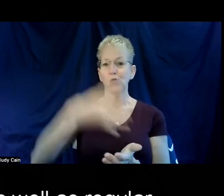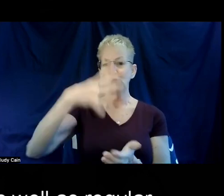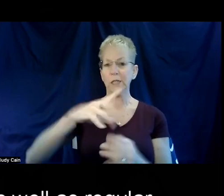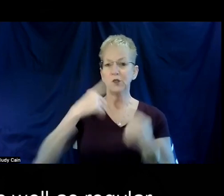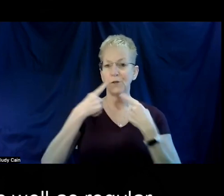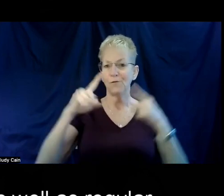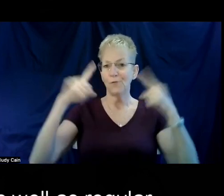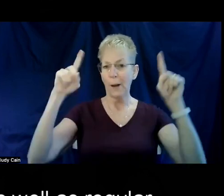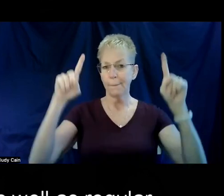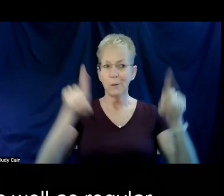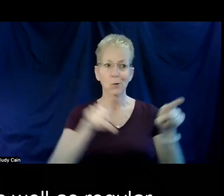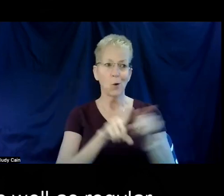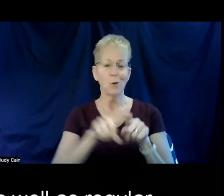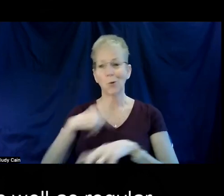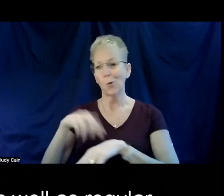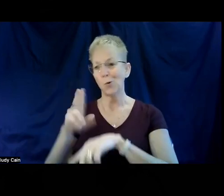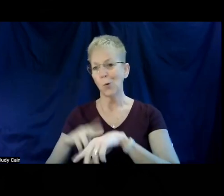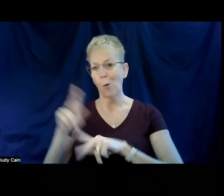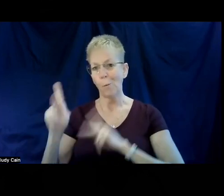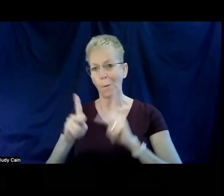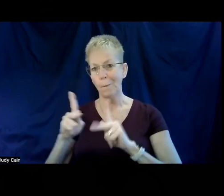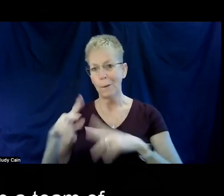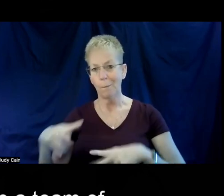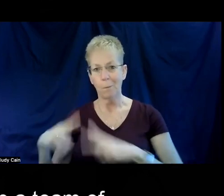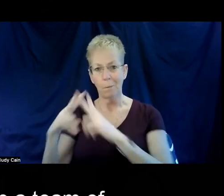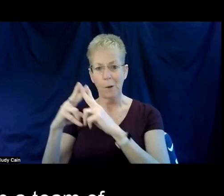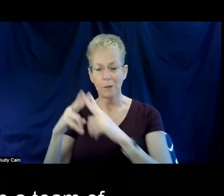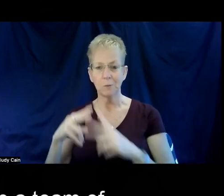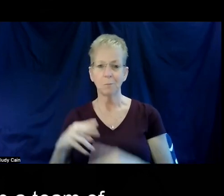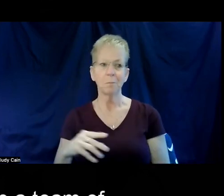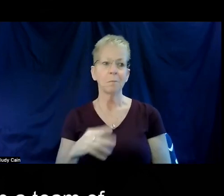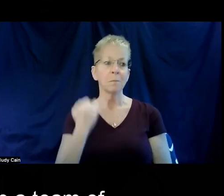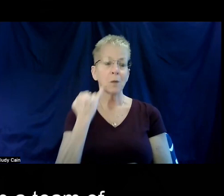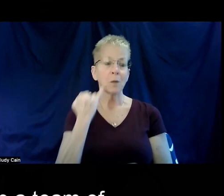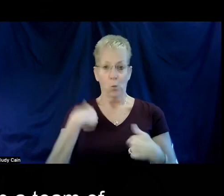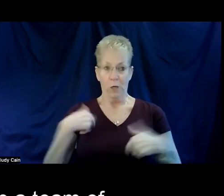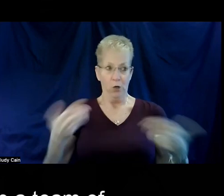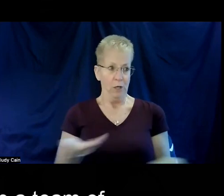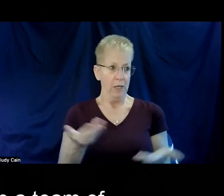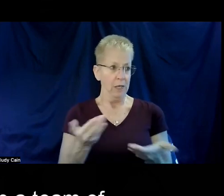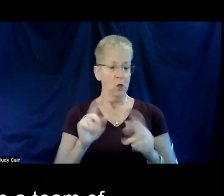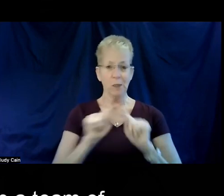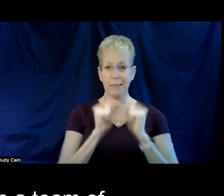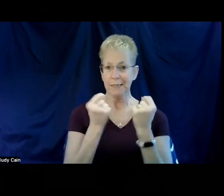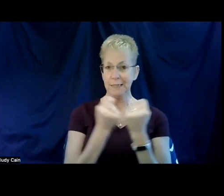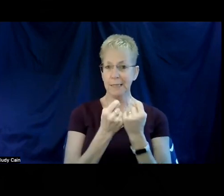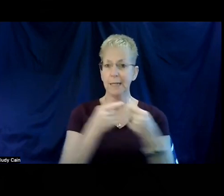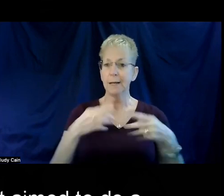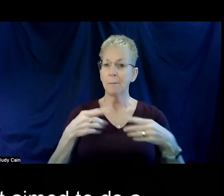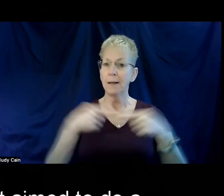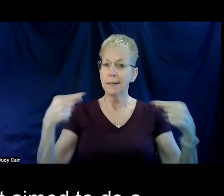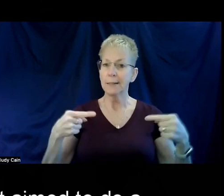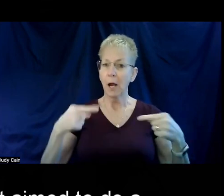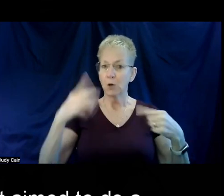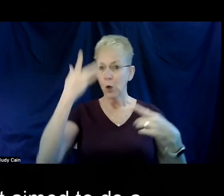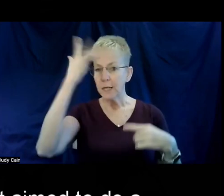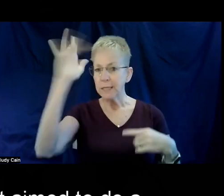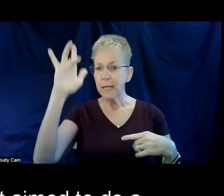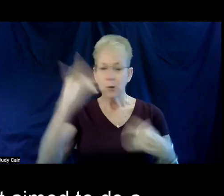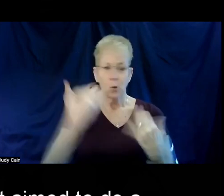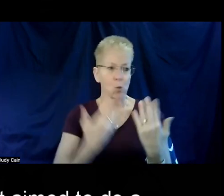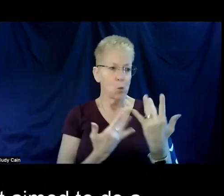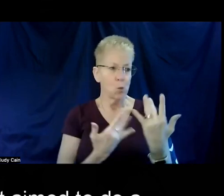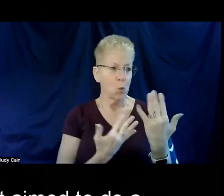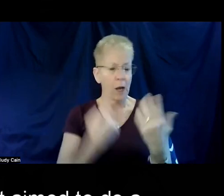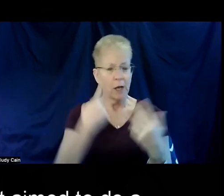as regular Parisians who were lucky enough to get in. We were here with a team of counterintelligence corps agents, waiting for a gang that aimed